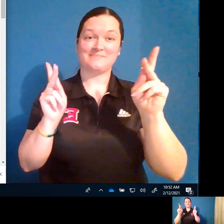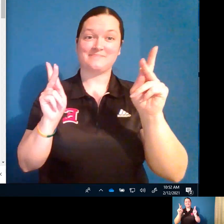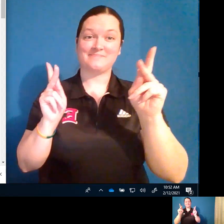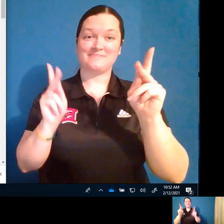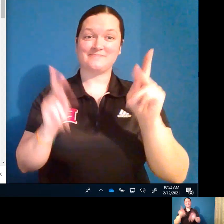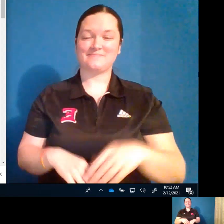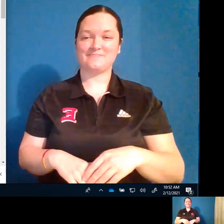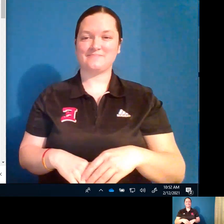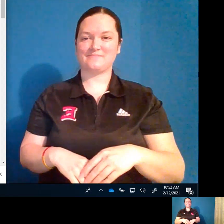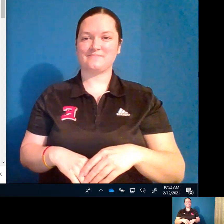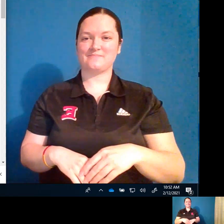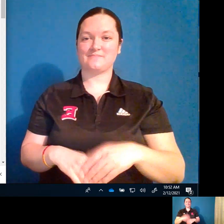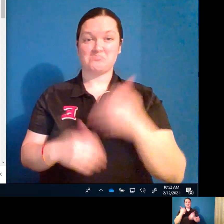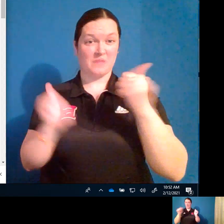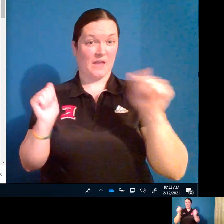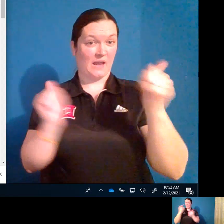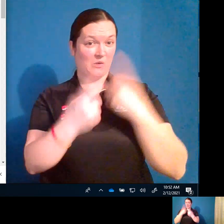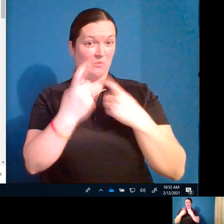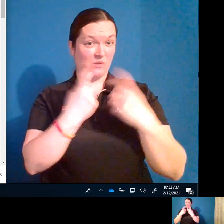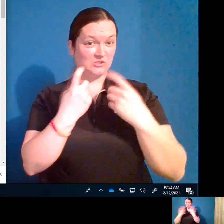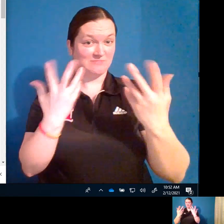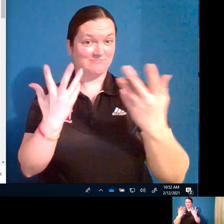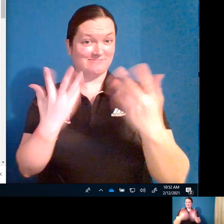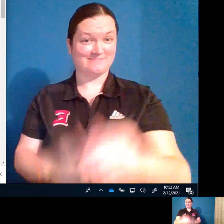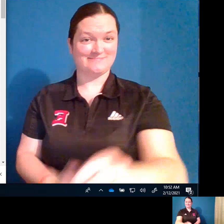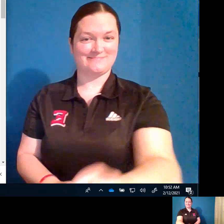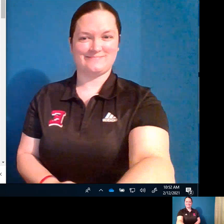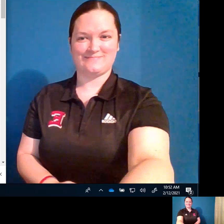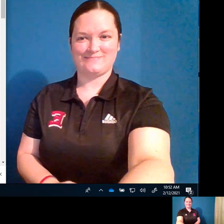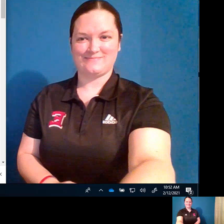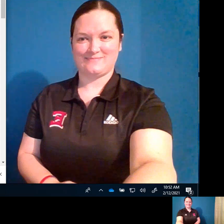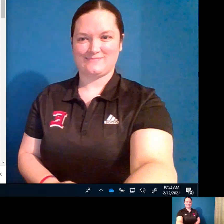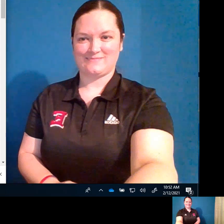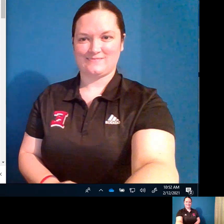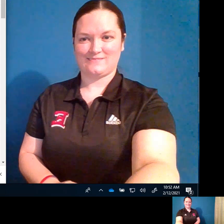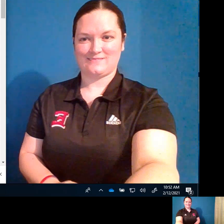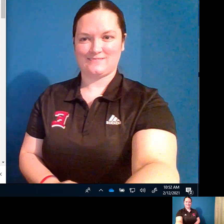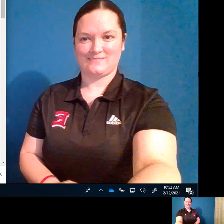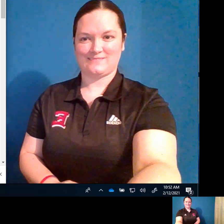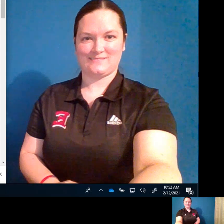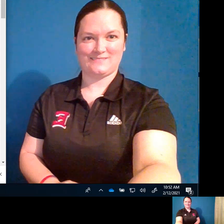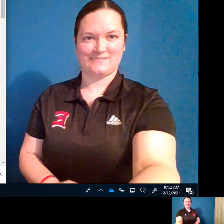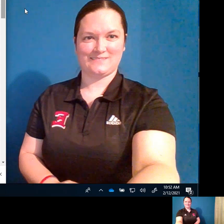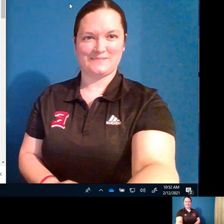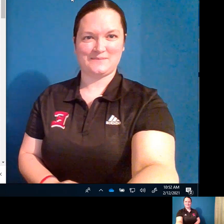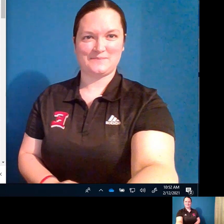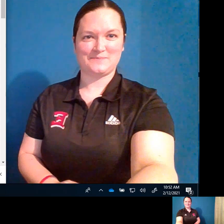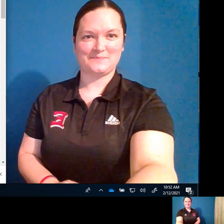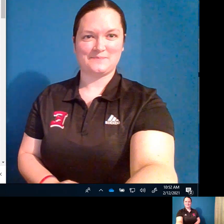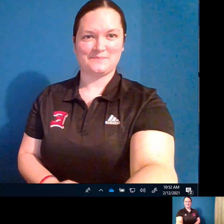Okay, so with that, what questions do you have? What questions?